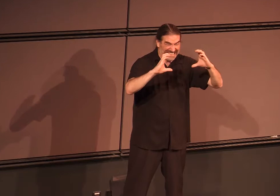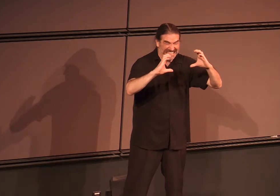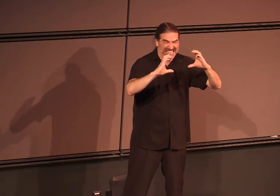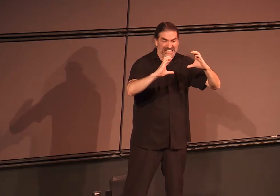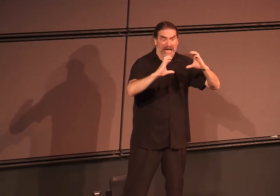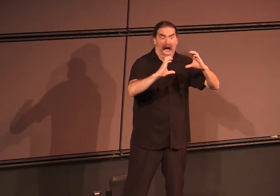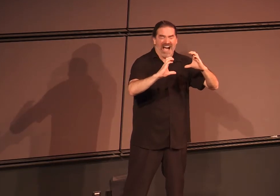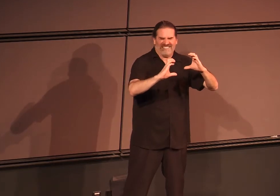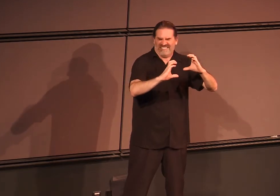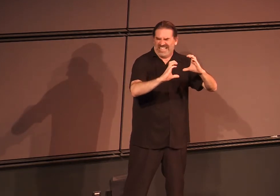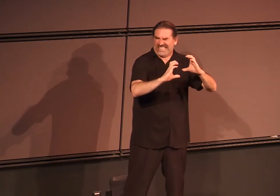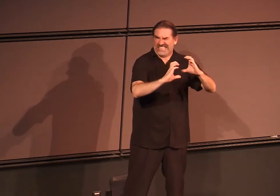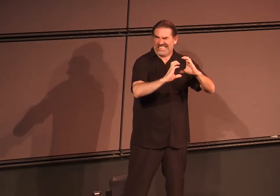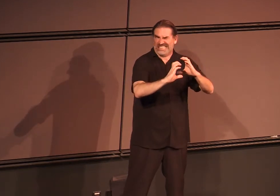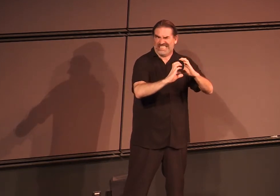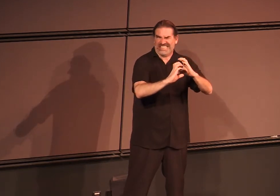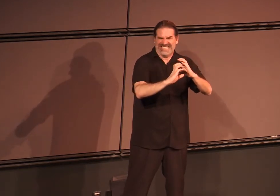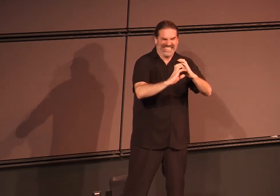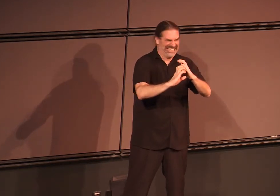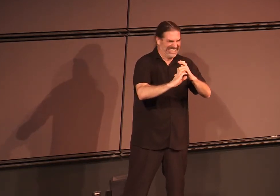it revolves around the sun